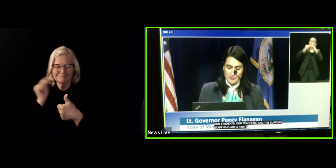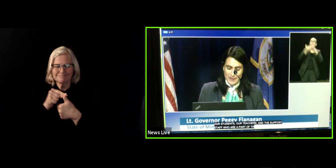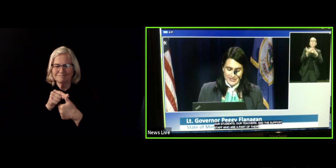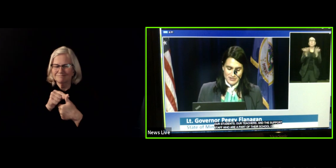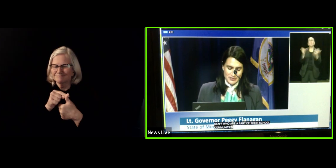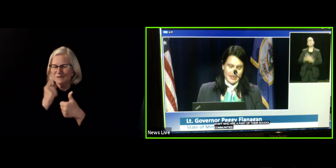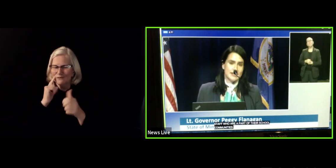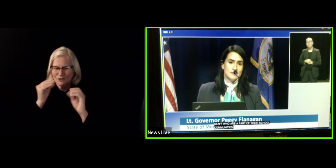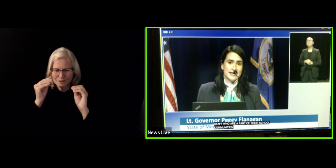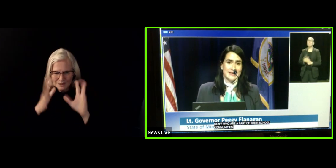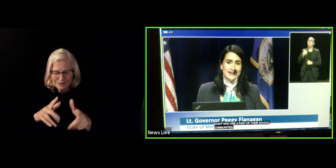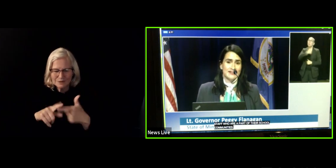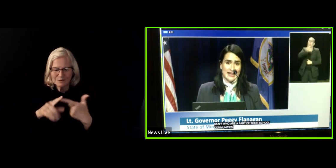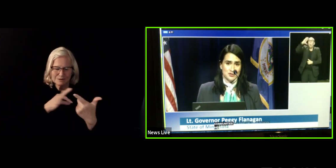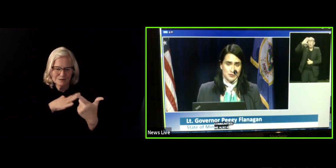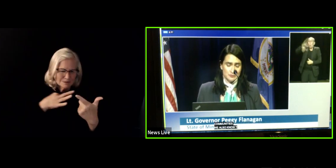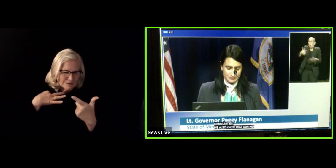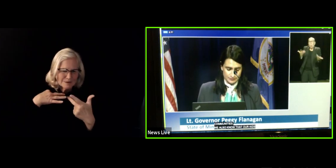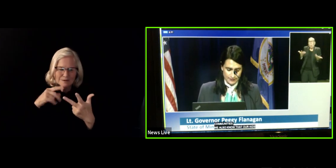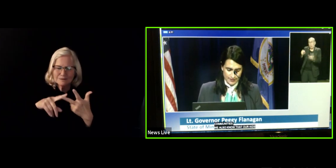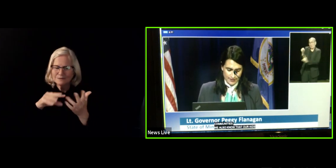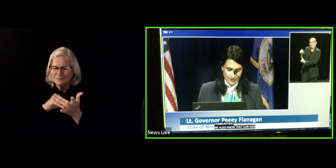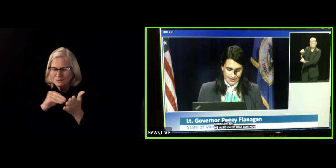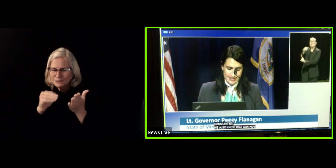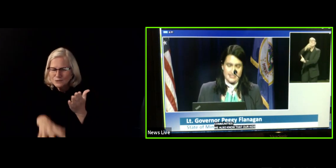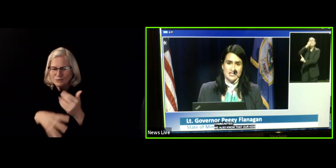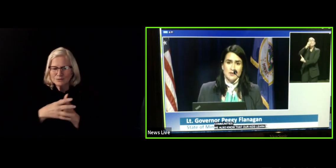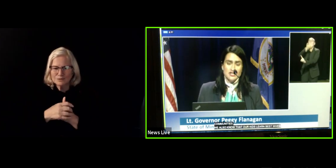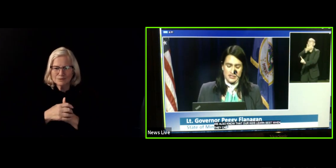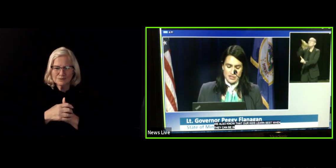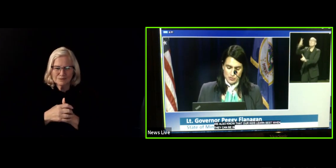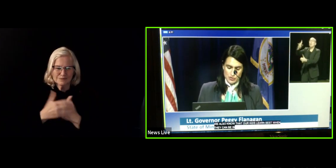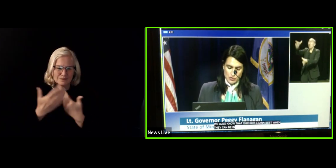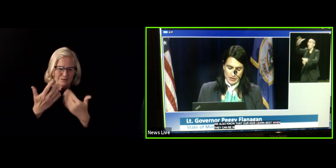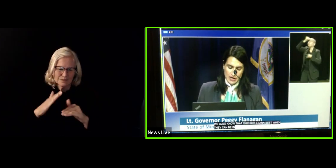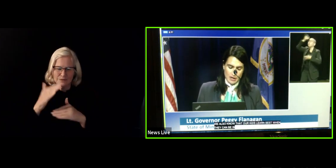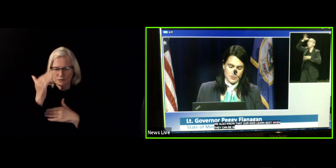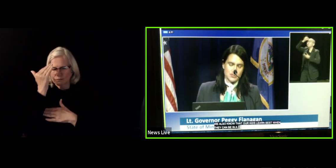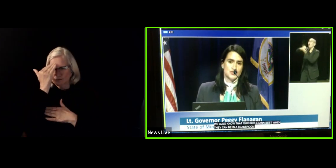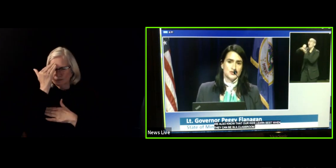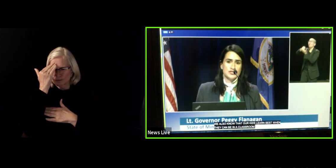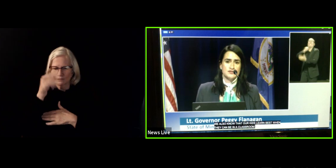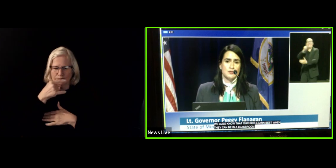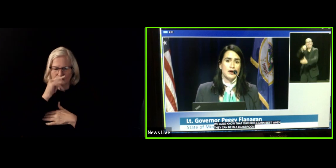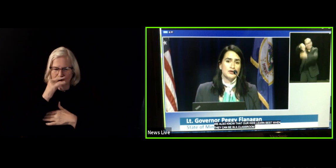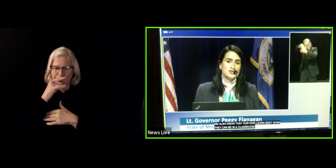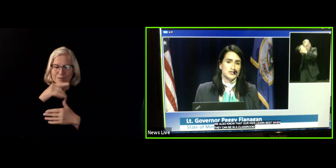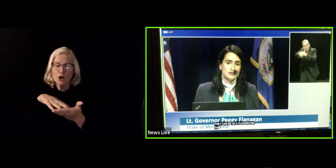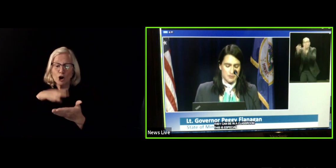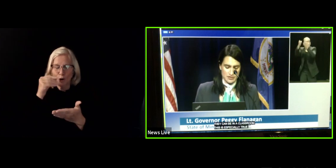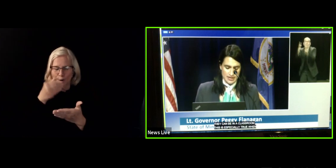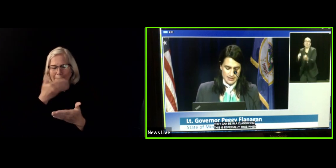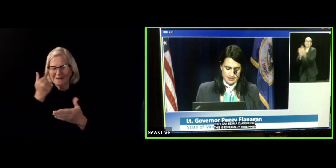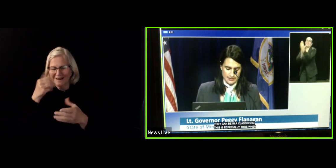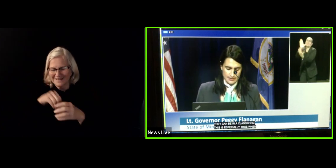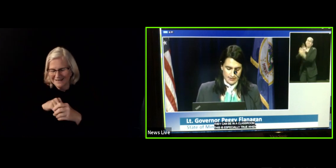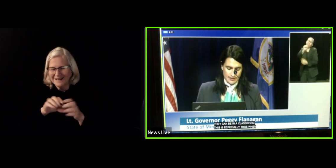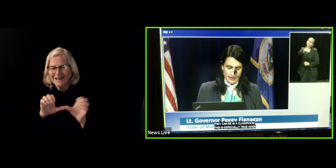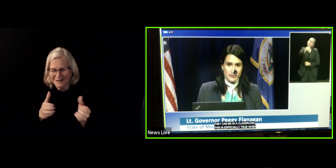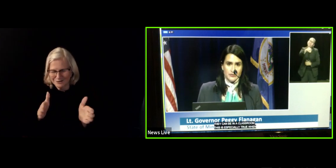learn best when they can be in a classroom. This is especially true when it comes to students from underserved